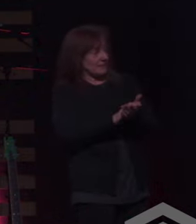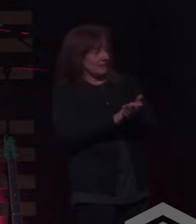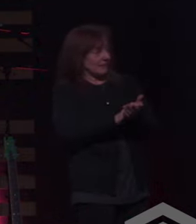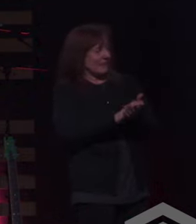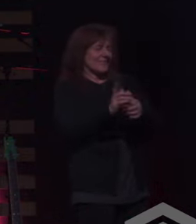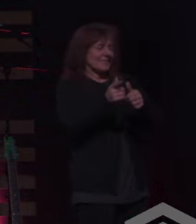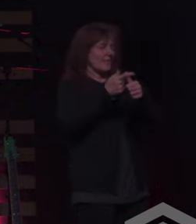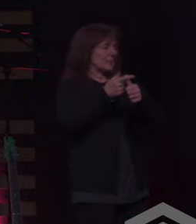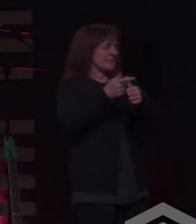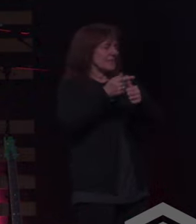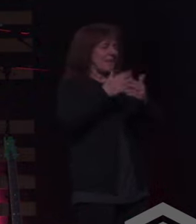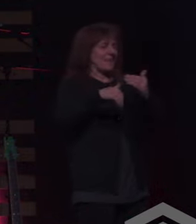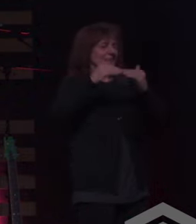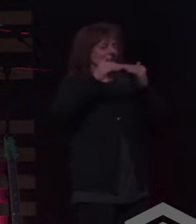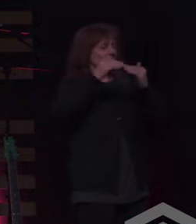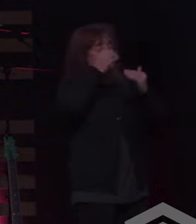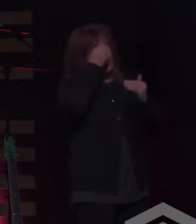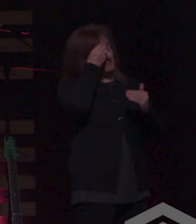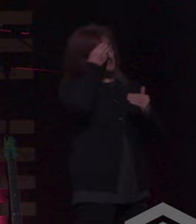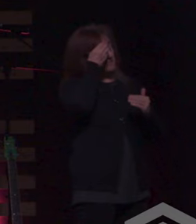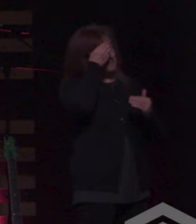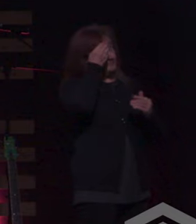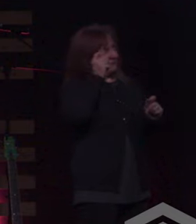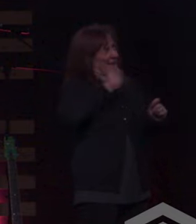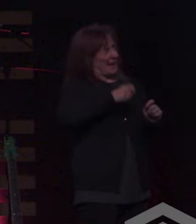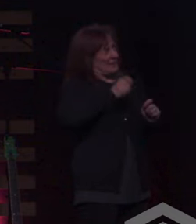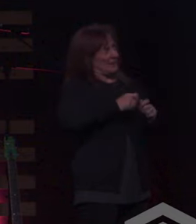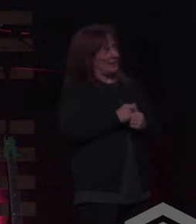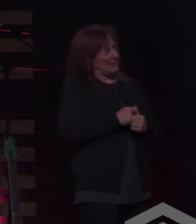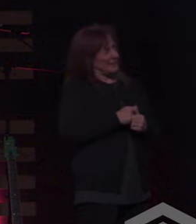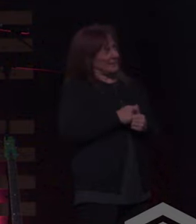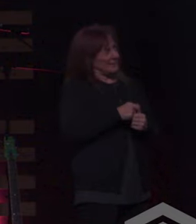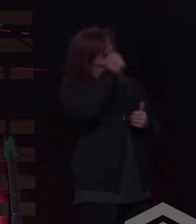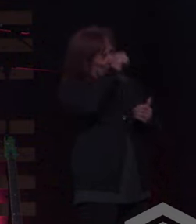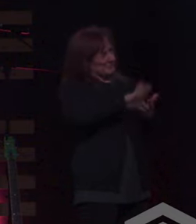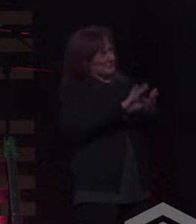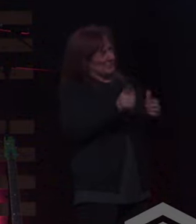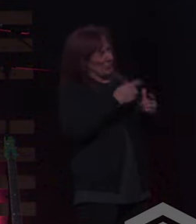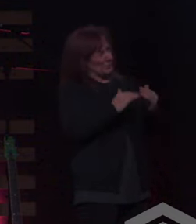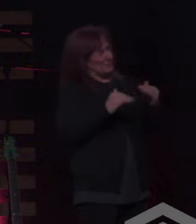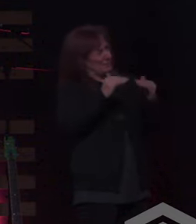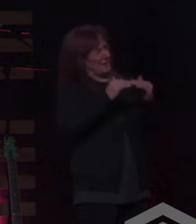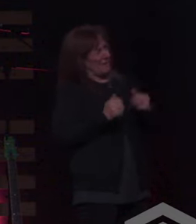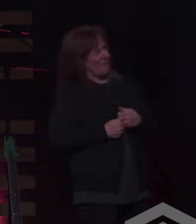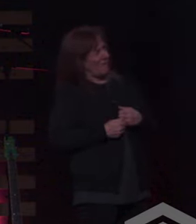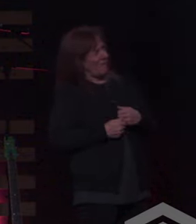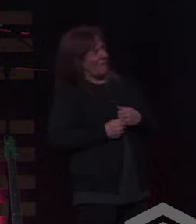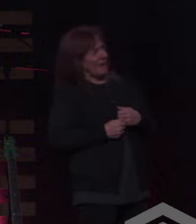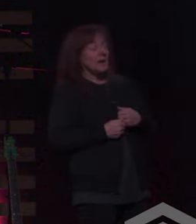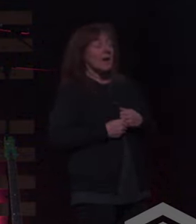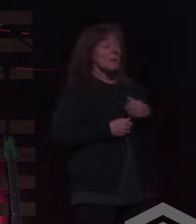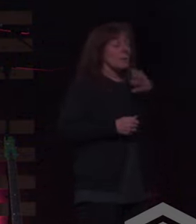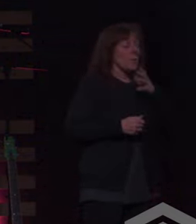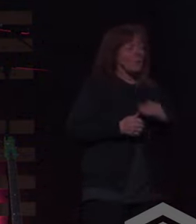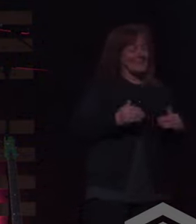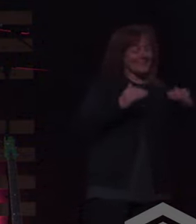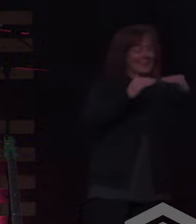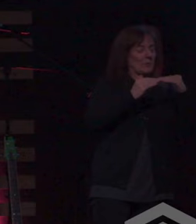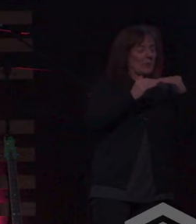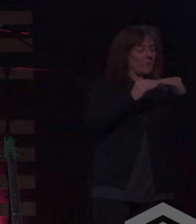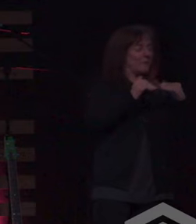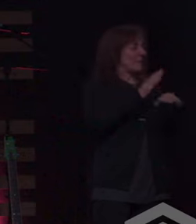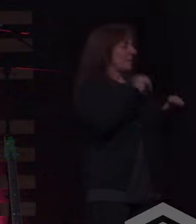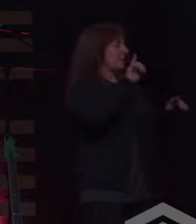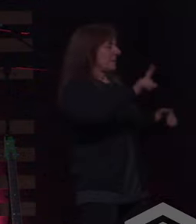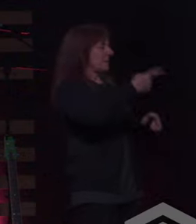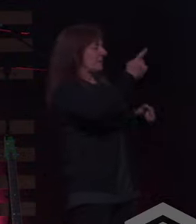considered first among equals. Now again, if you're a hammer looking for nails, here you go. By that, I mean he is her equal, but he is called upon to be